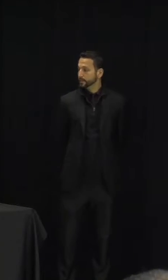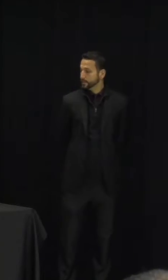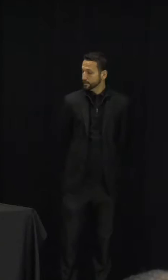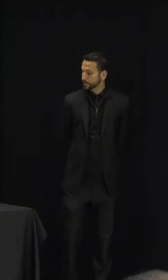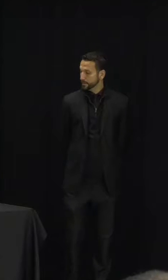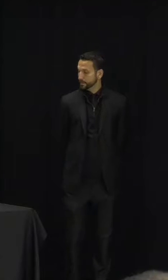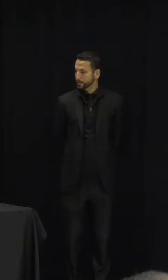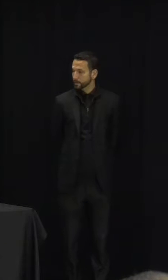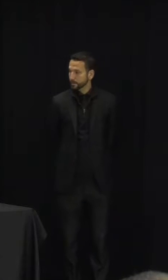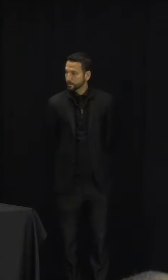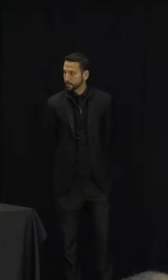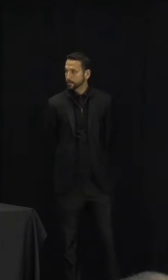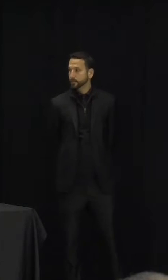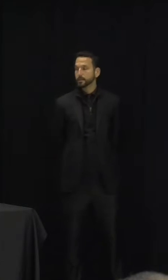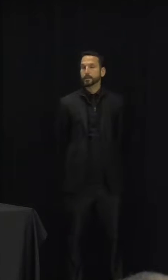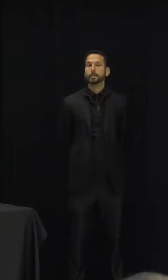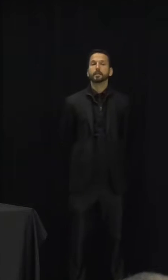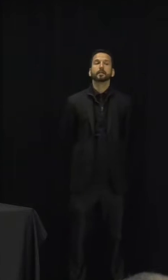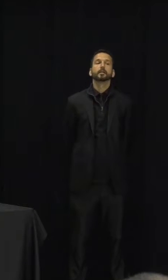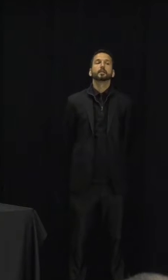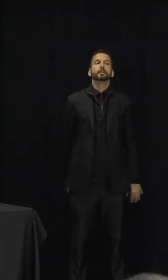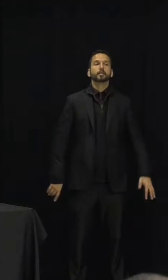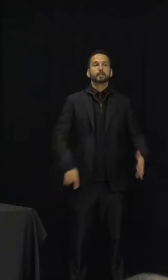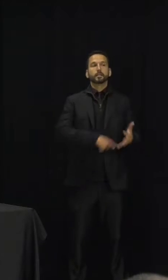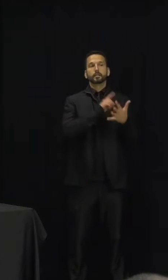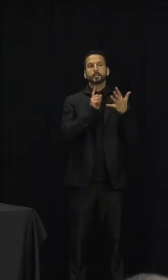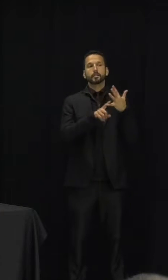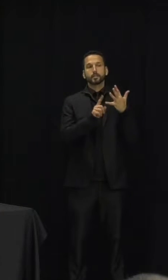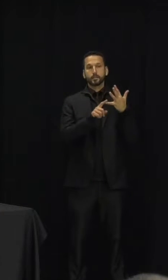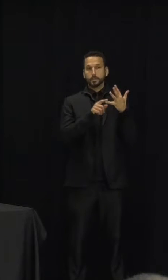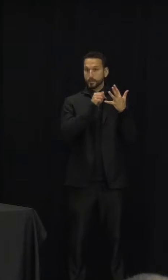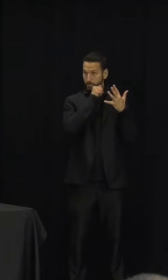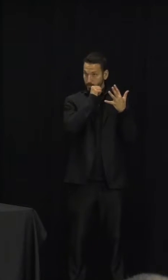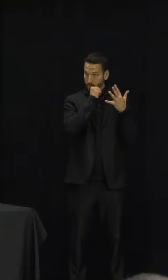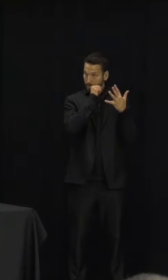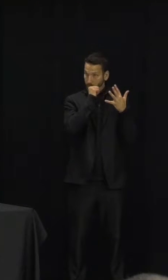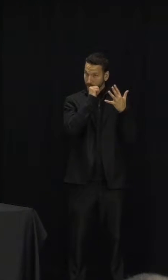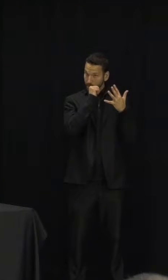on to say, "What is this crazy thing called multiculturalism?